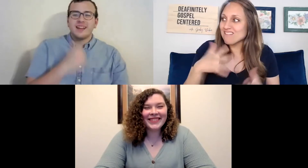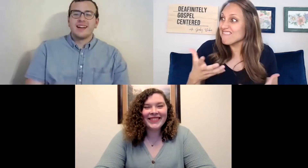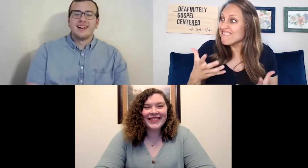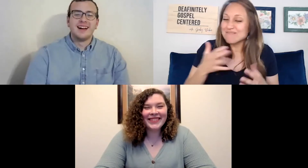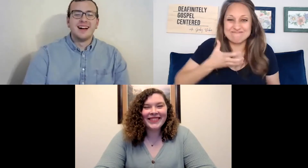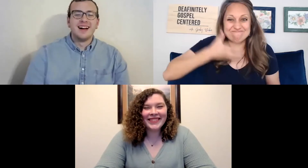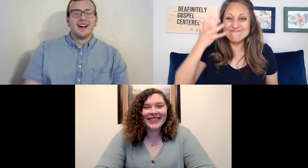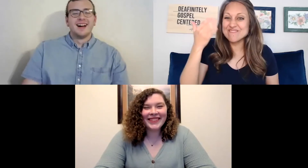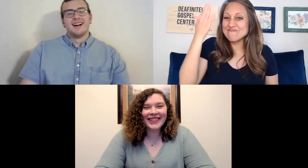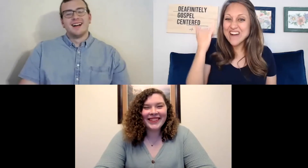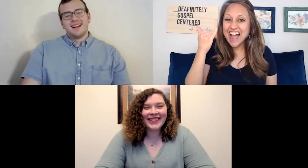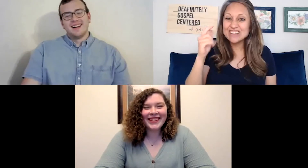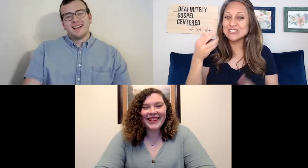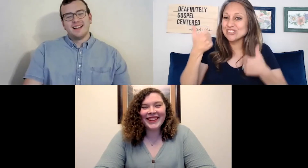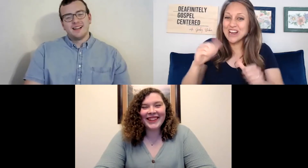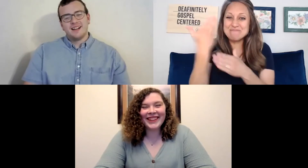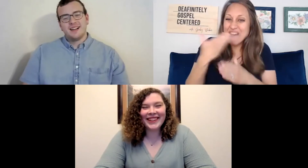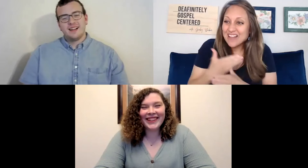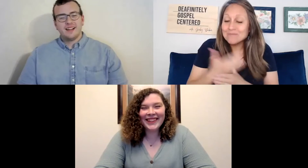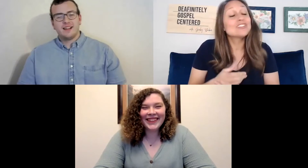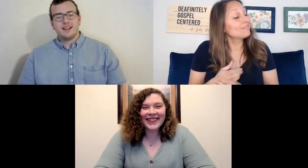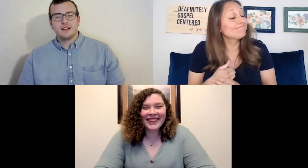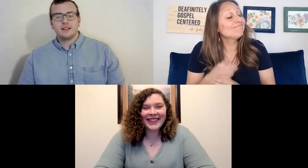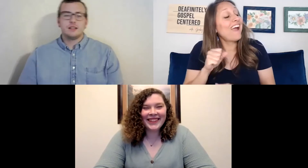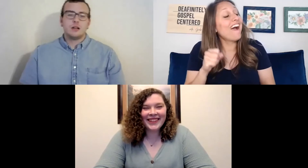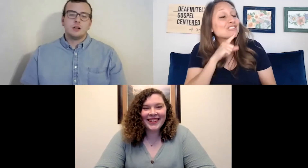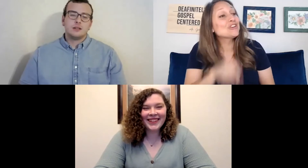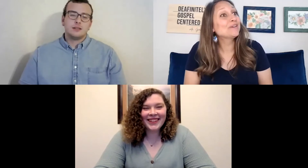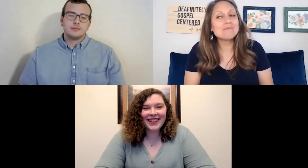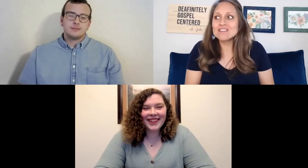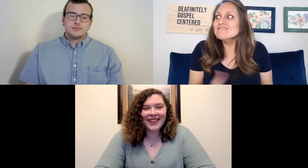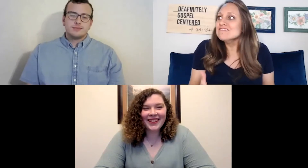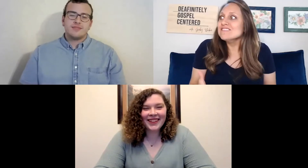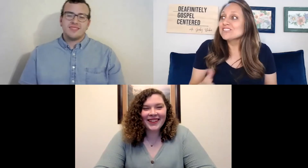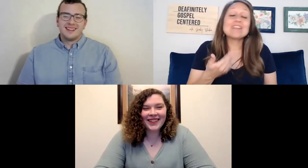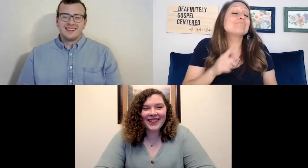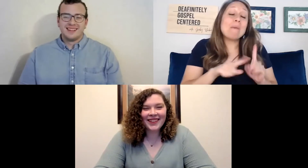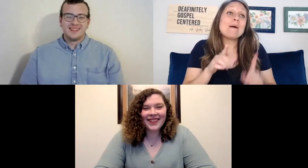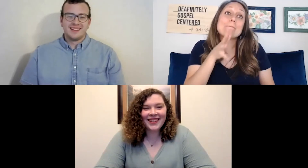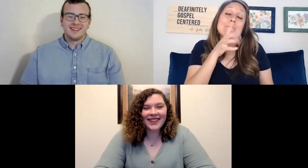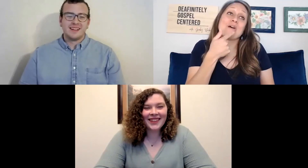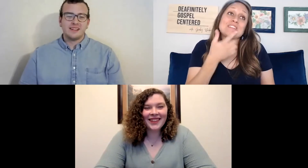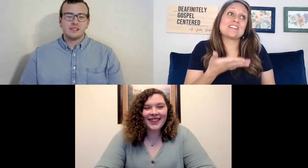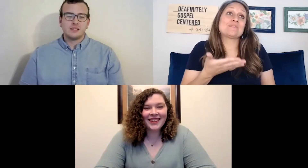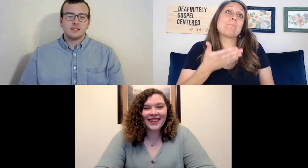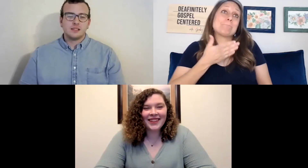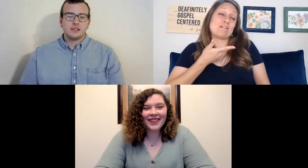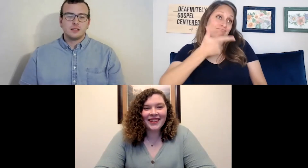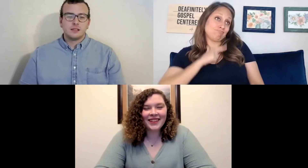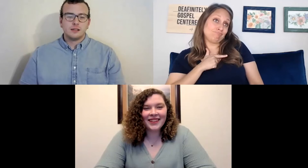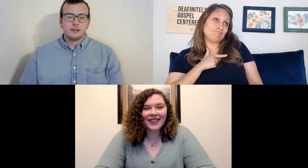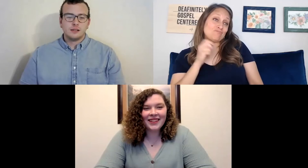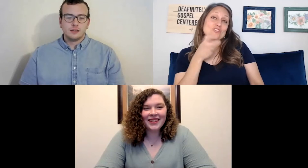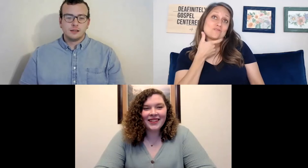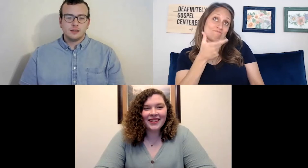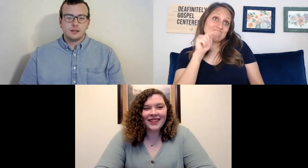just to get at me. It was so infuriating. She was trying to annoy me, and it worked. But, when it